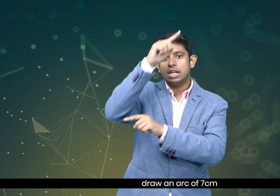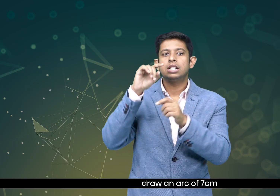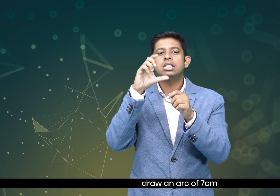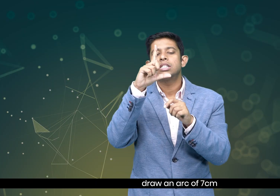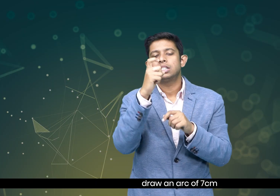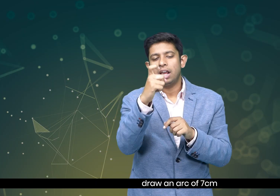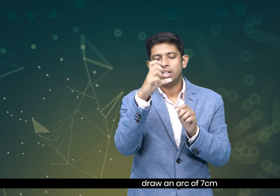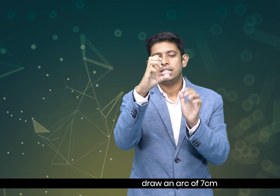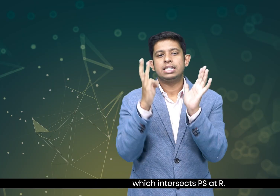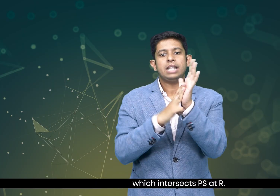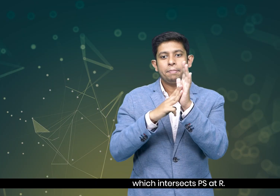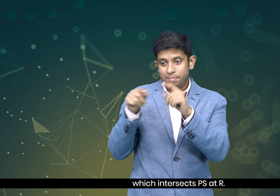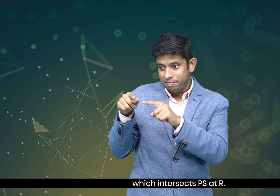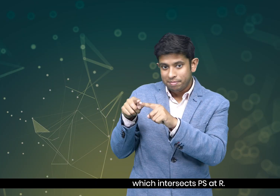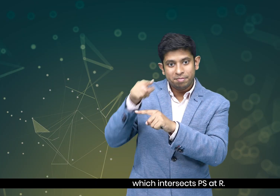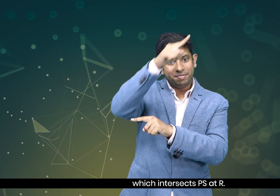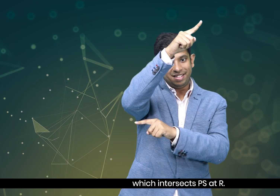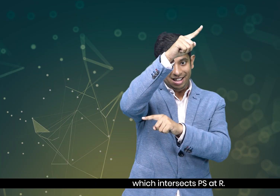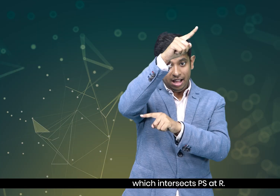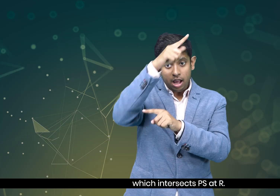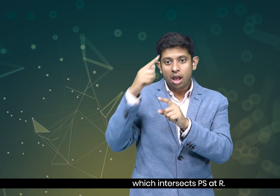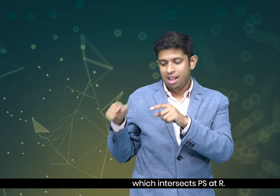cm, which intersects PS at R.